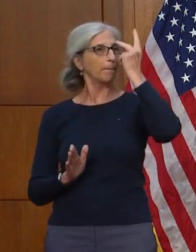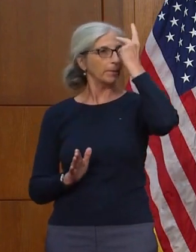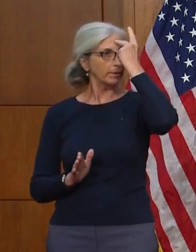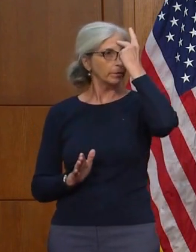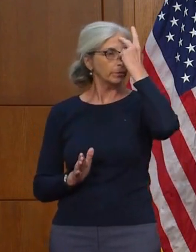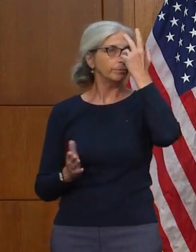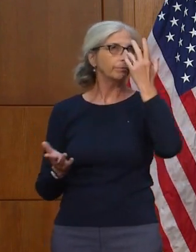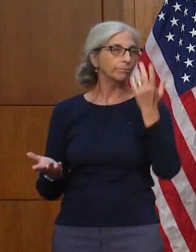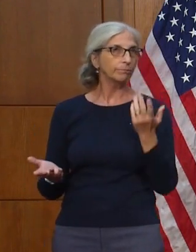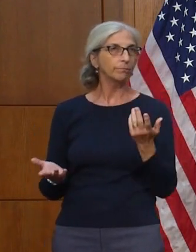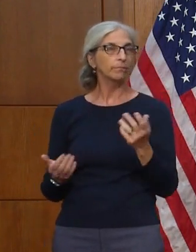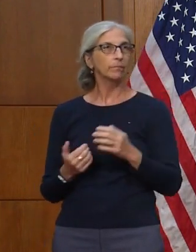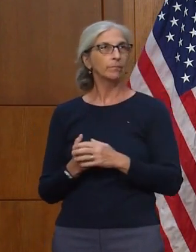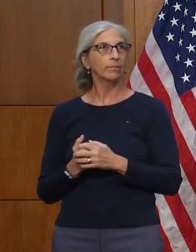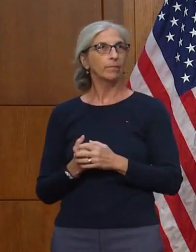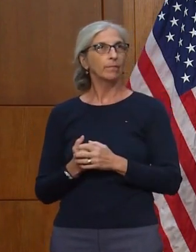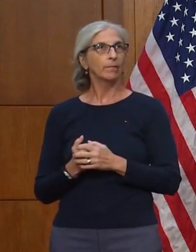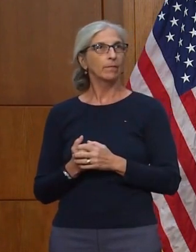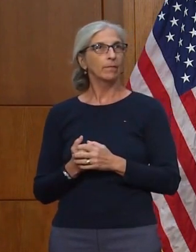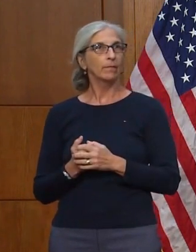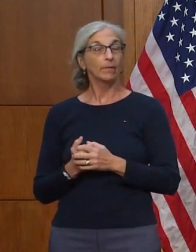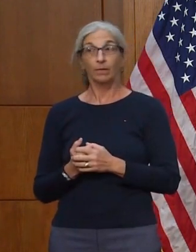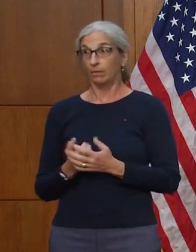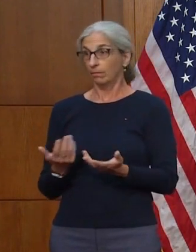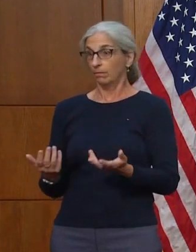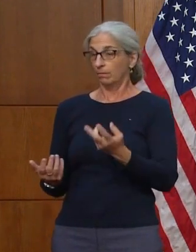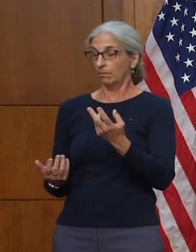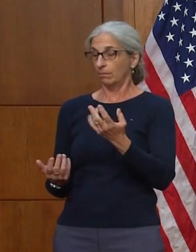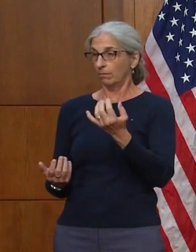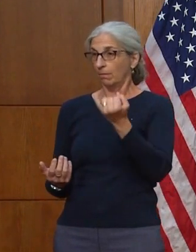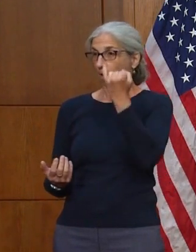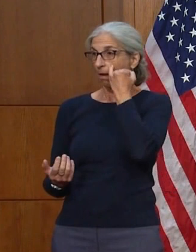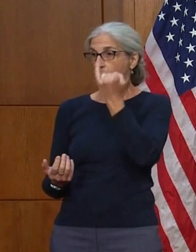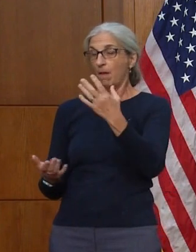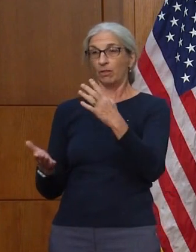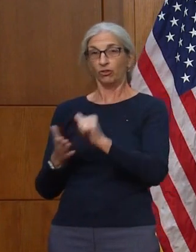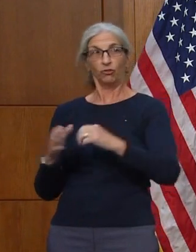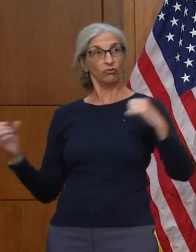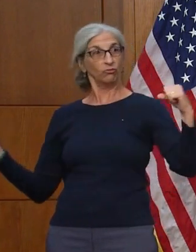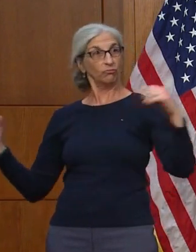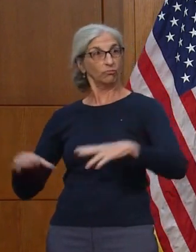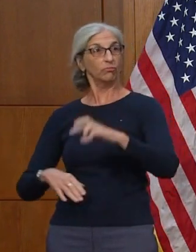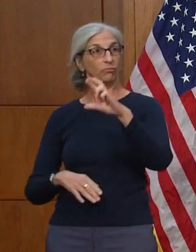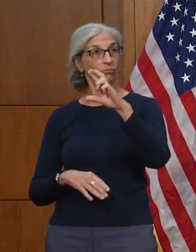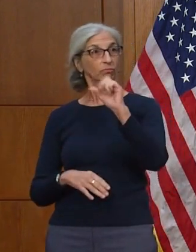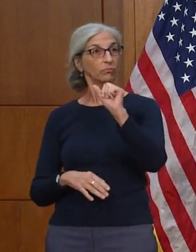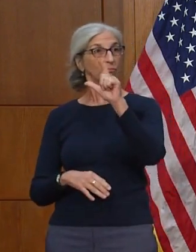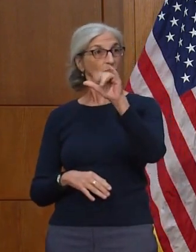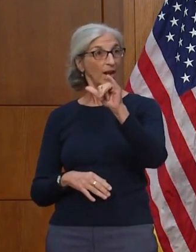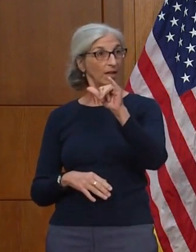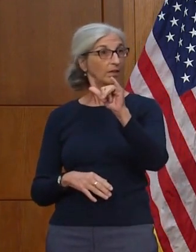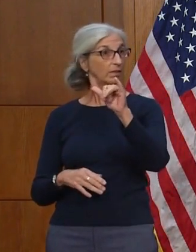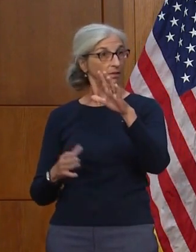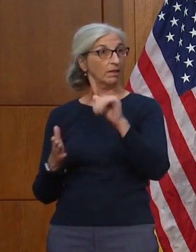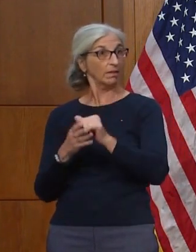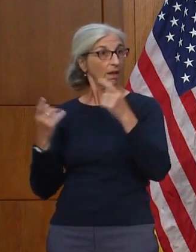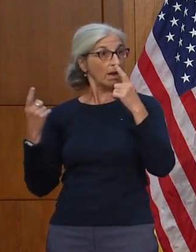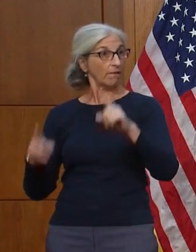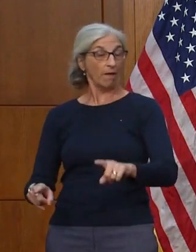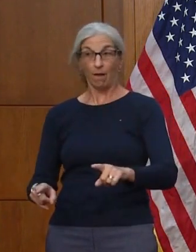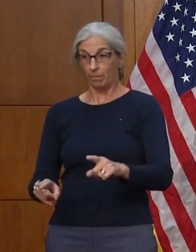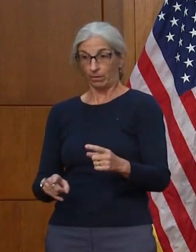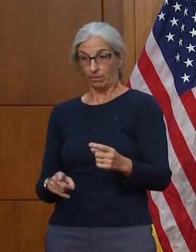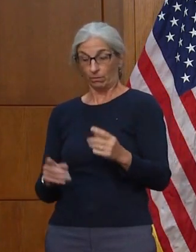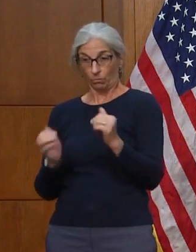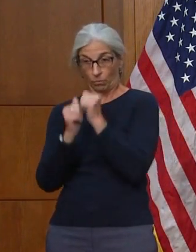Just to look at the couple of rallies that have taken place with the president in the past couple of days,